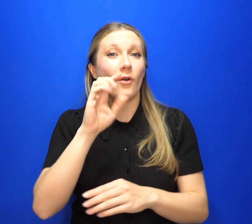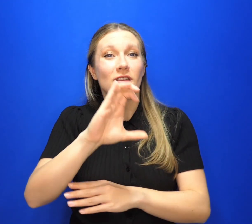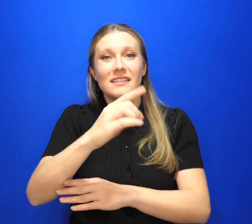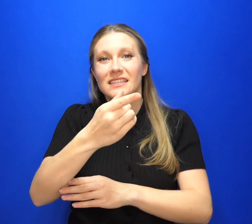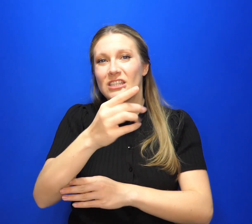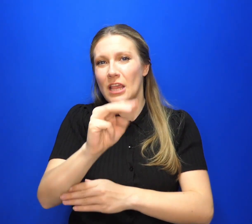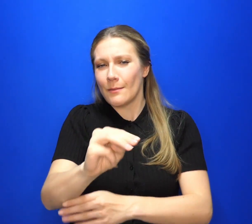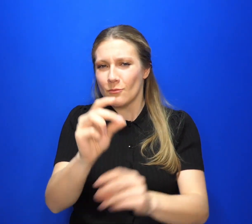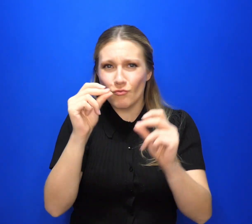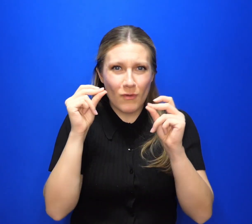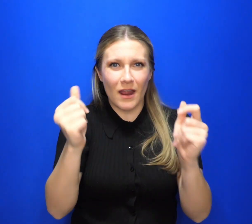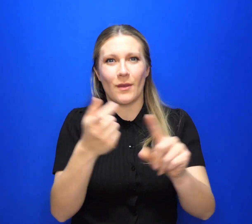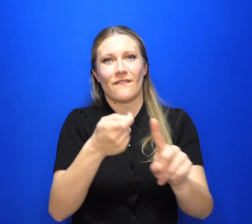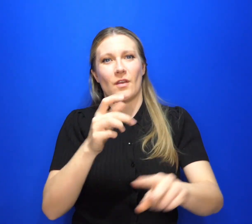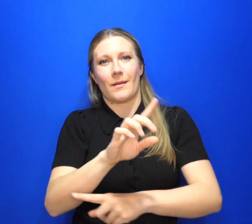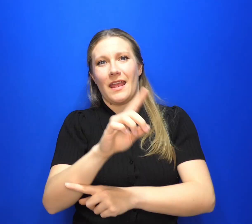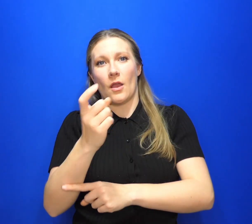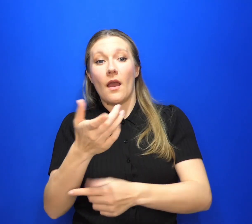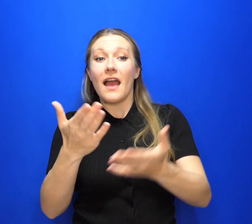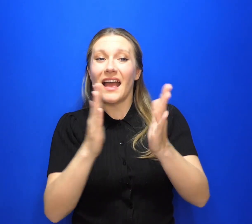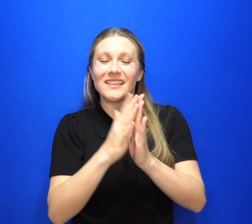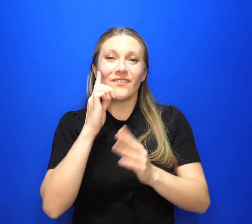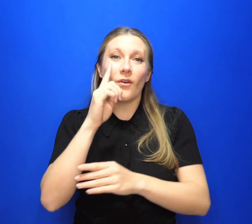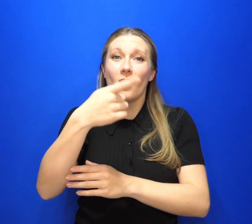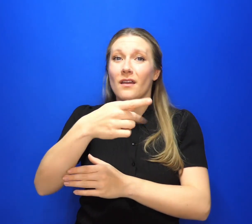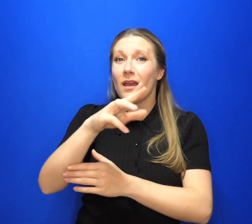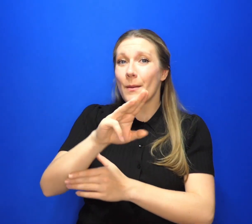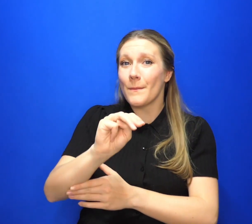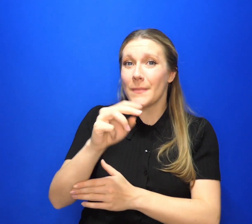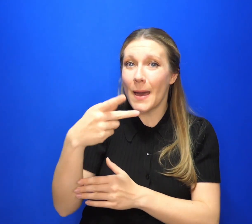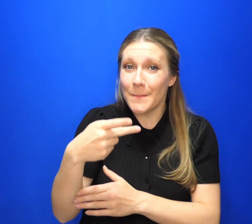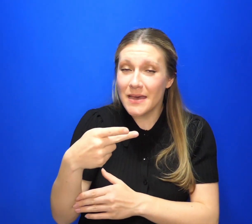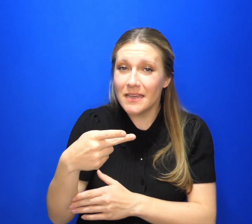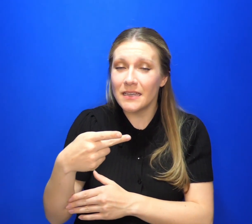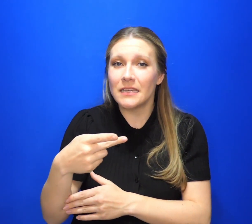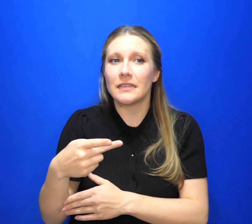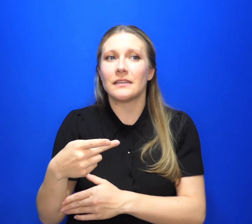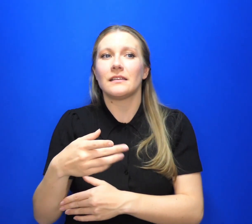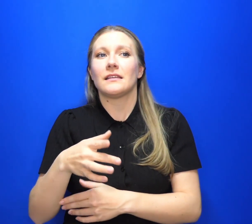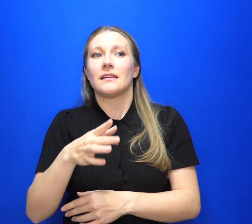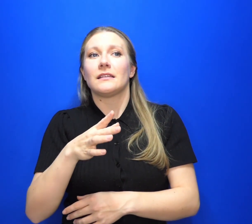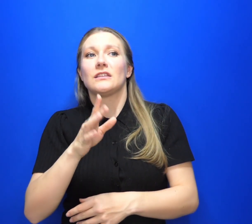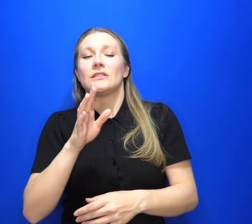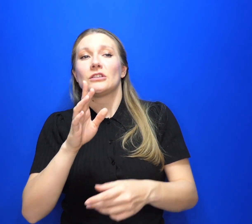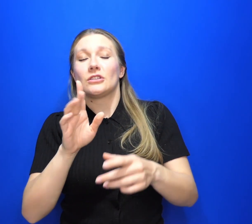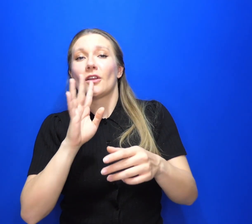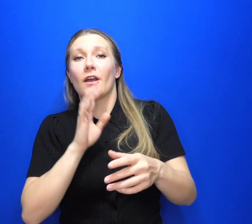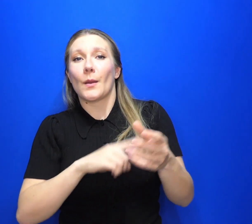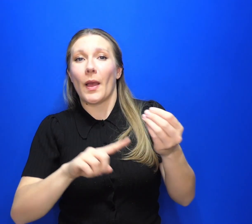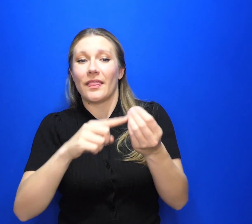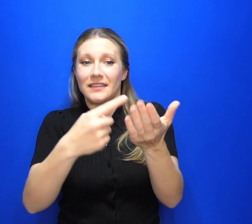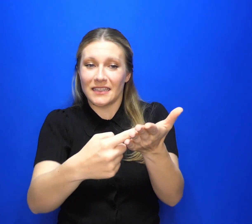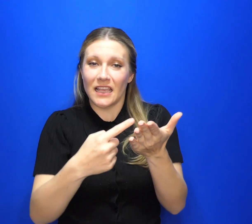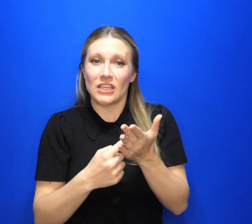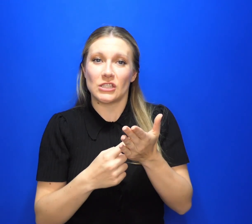pump, and or start the discussion sooner than later, depending on, what you think you can handle.